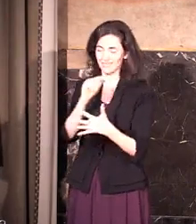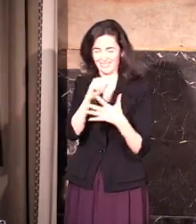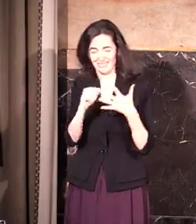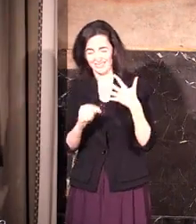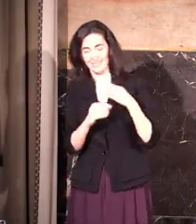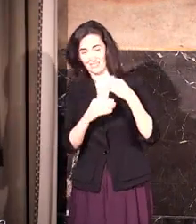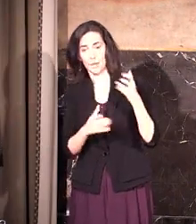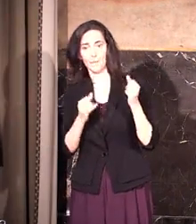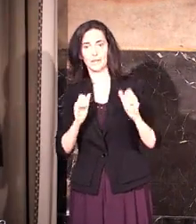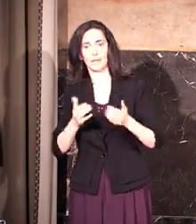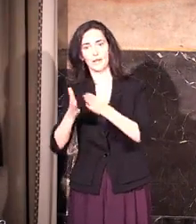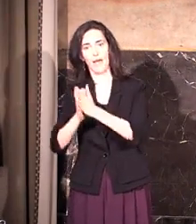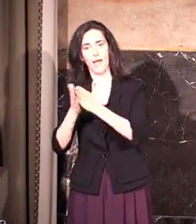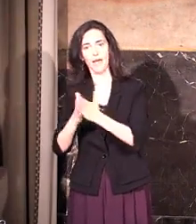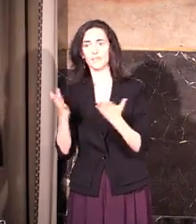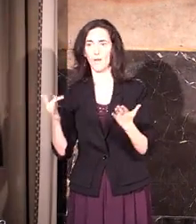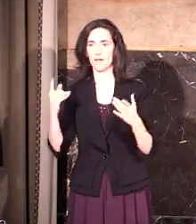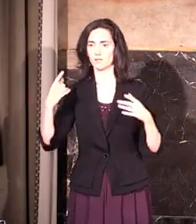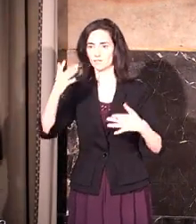this public health emergency.